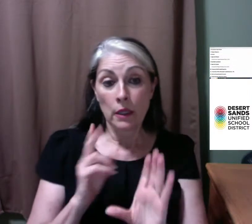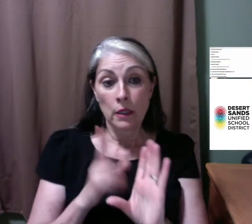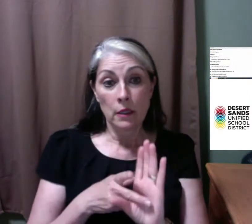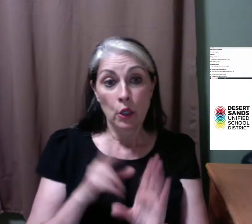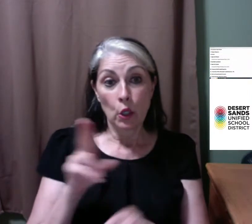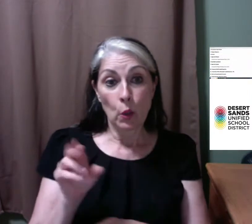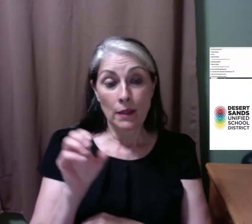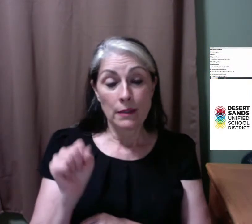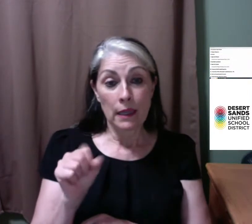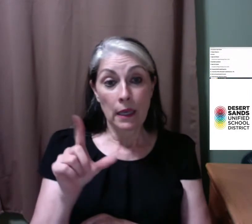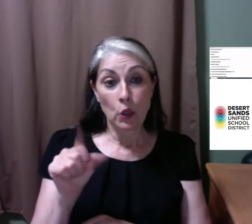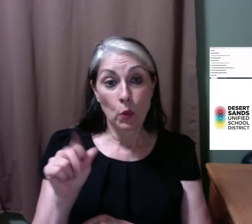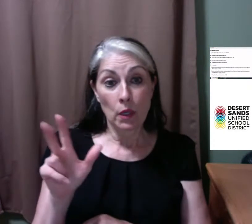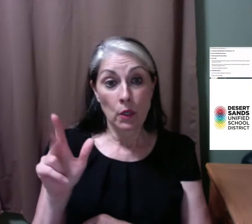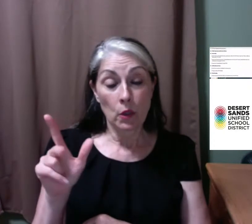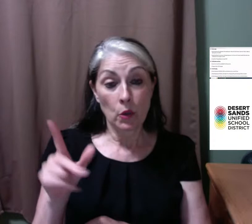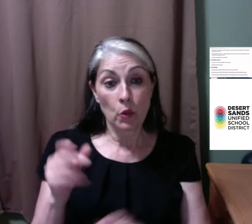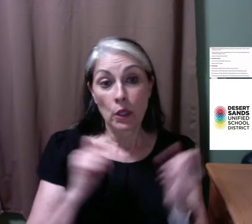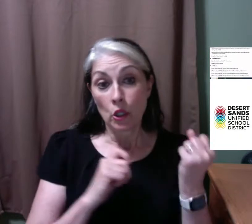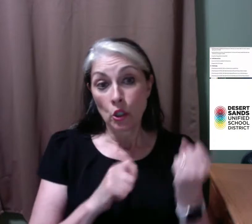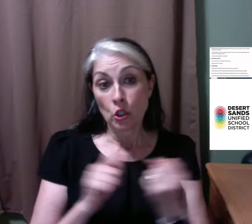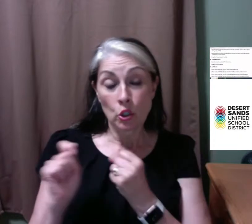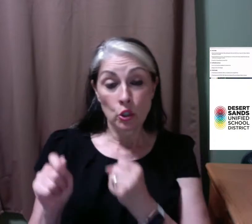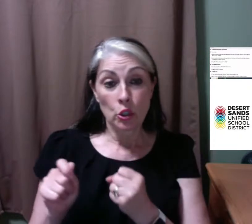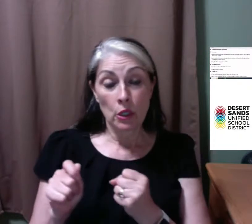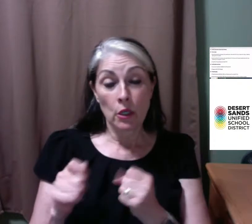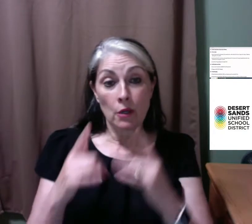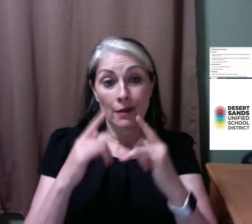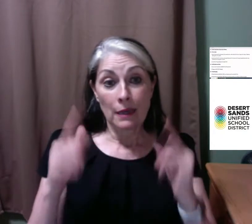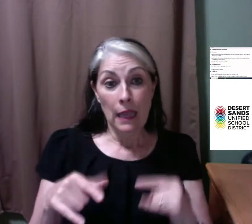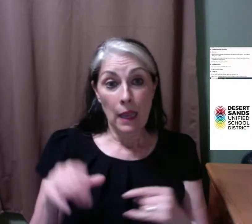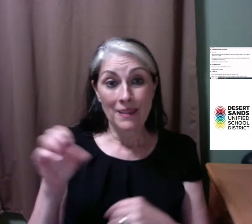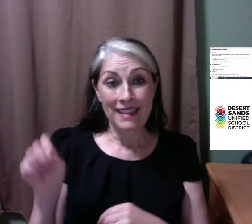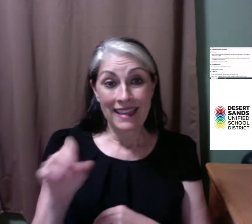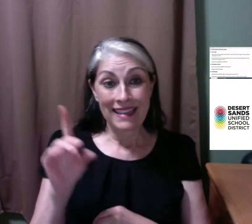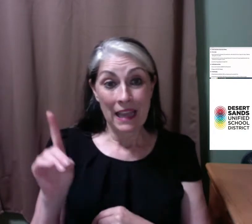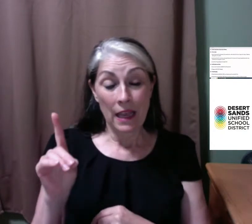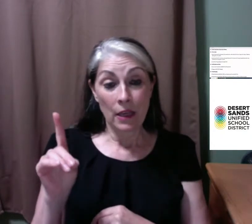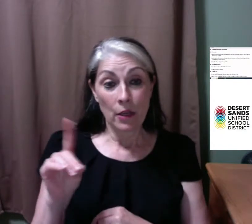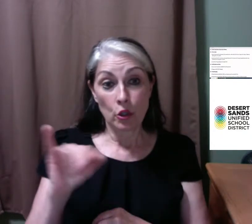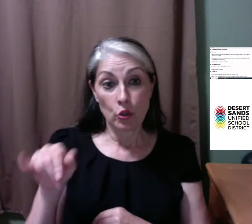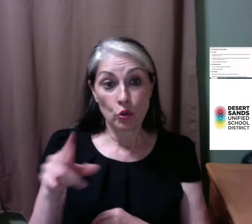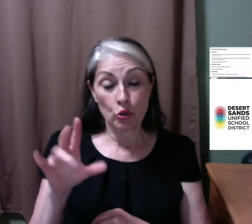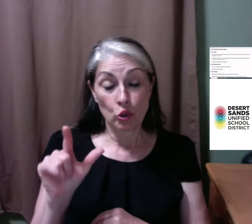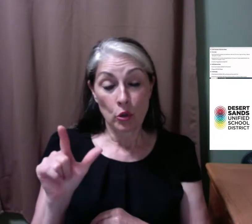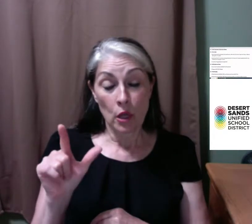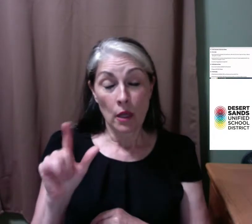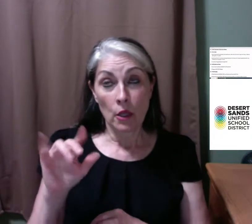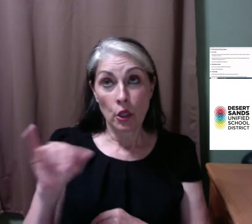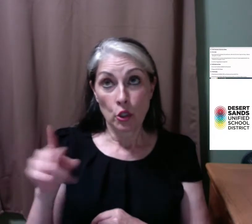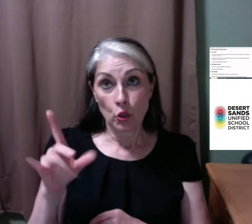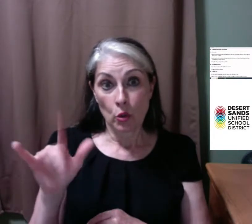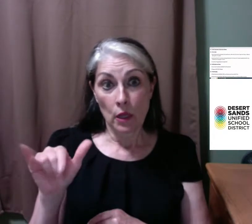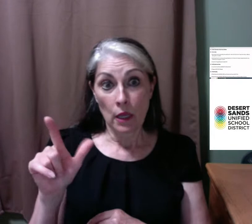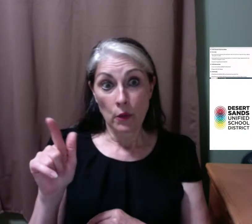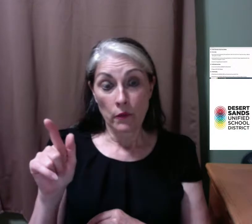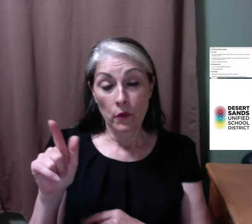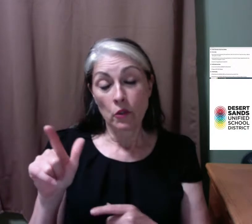USA 2023 cheer camp in San Diego, California during July 21st through the 24th,